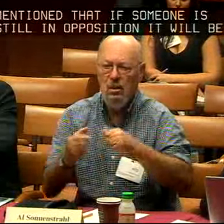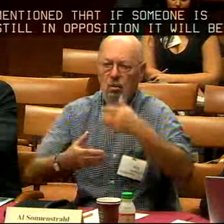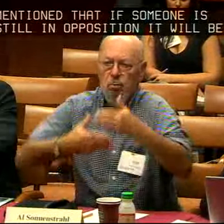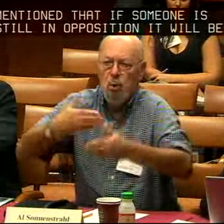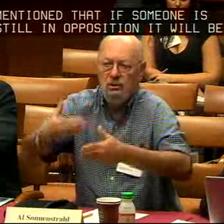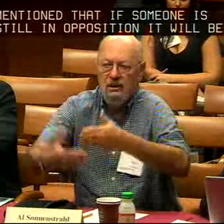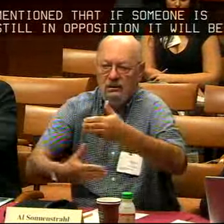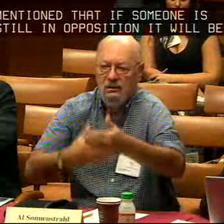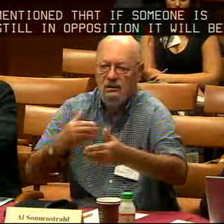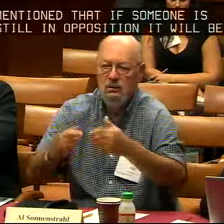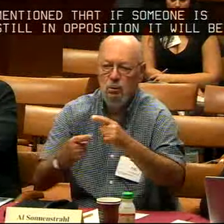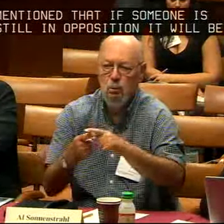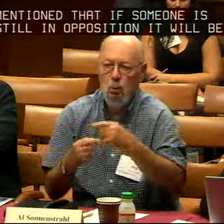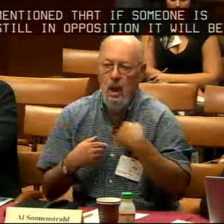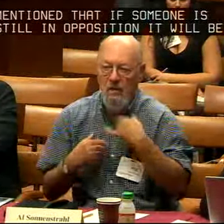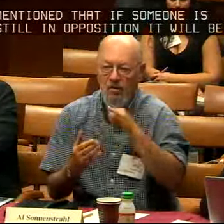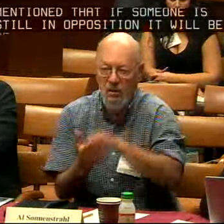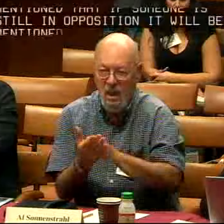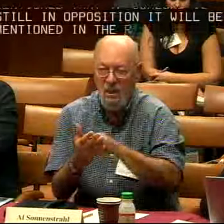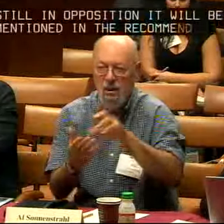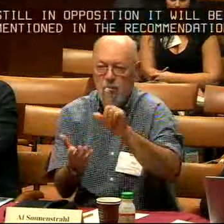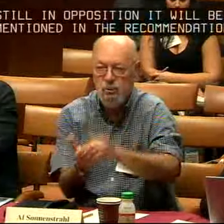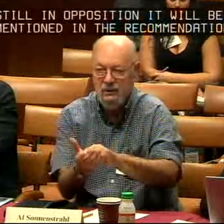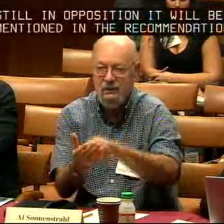If so, then what is the process to follow up on that appendix